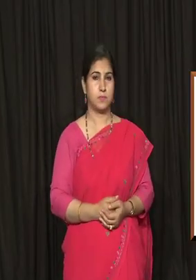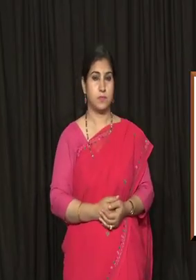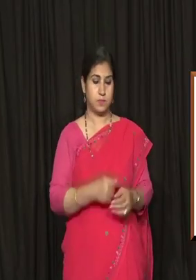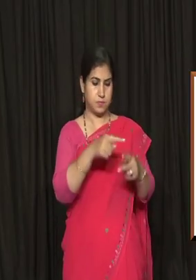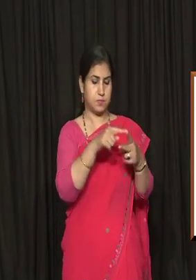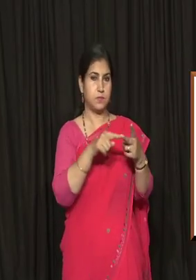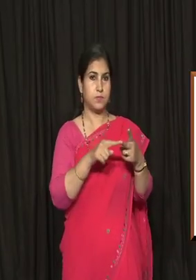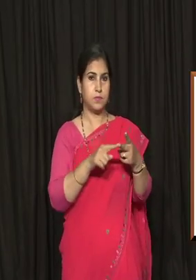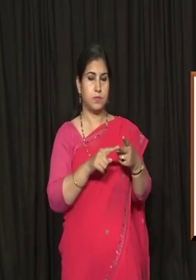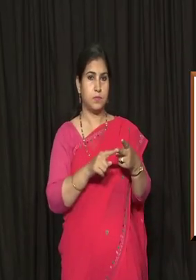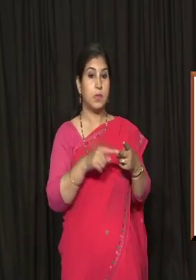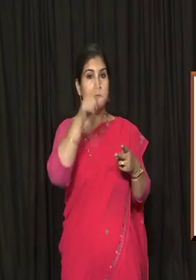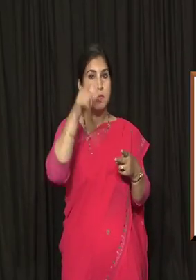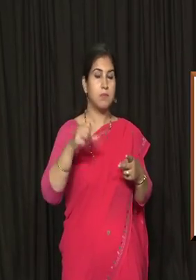They were Italian revolutionaries